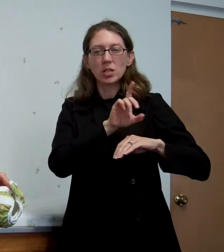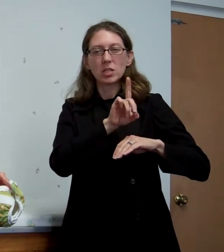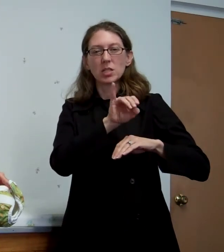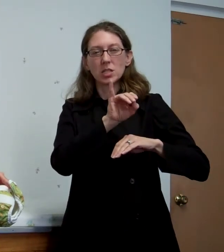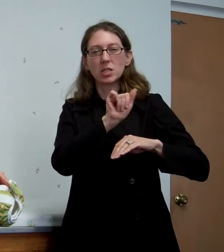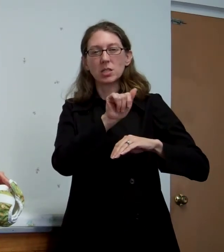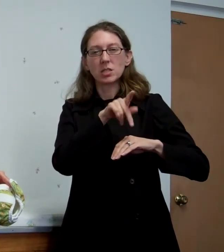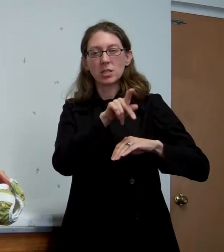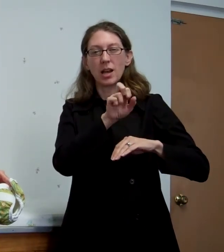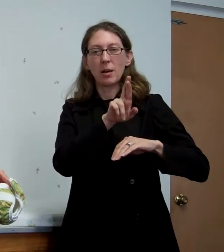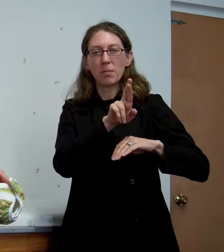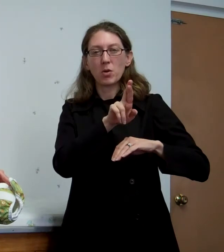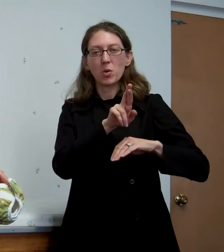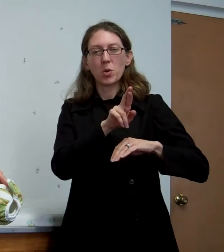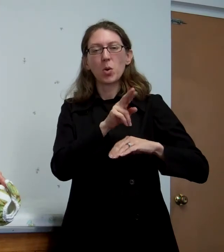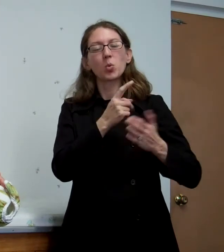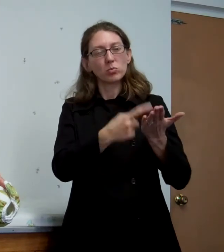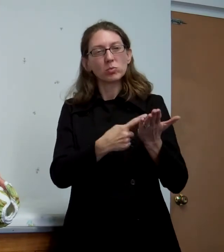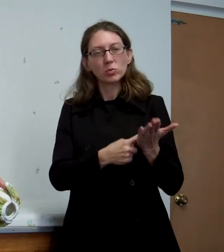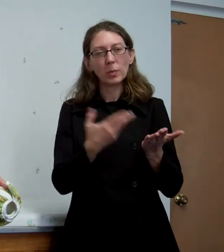earlier.